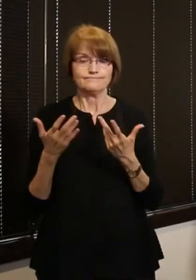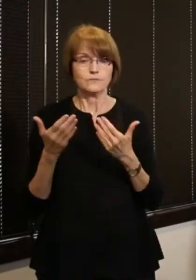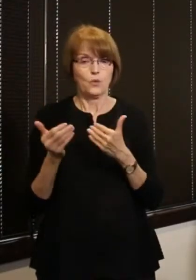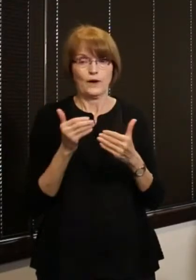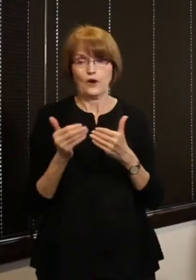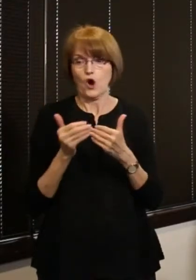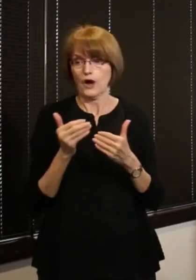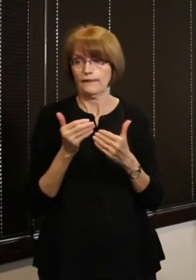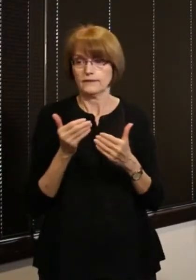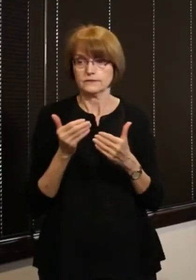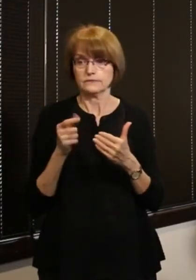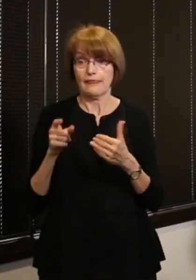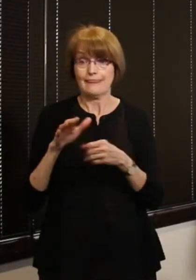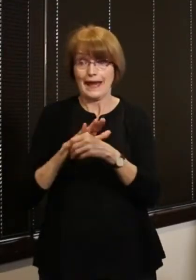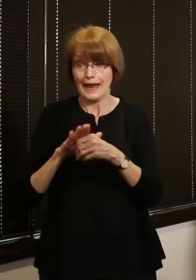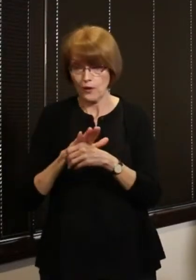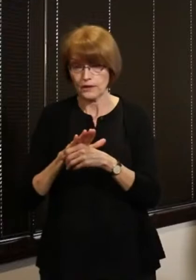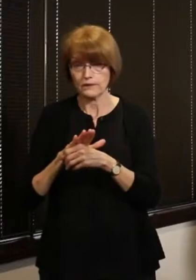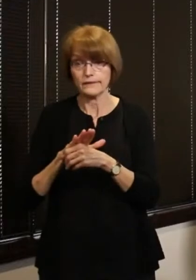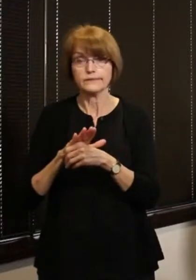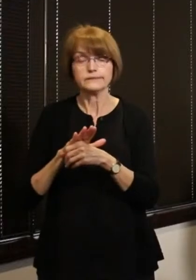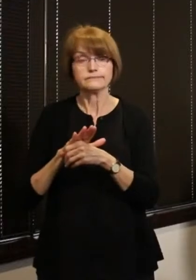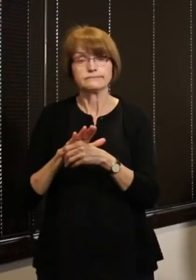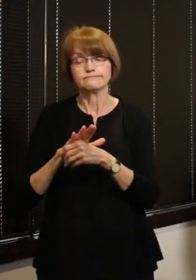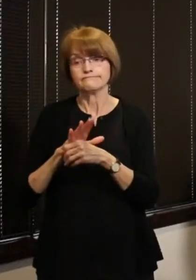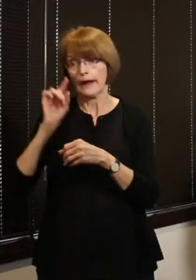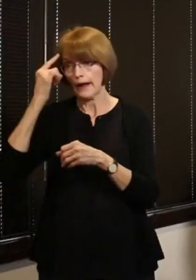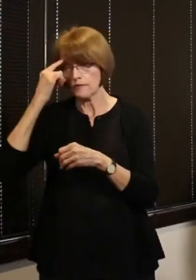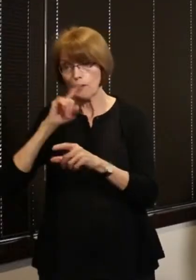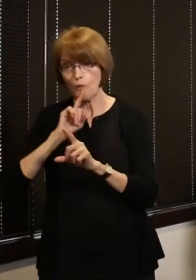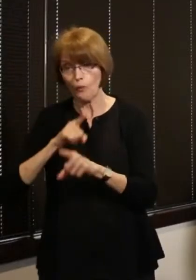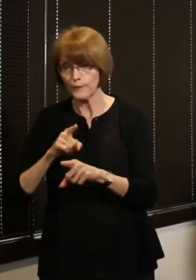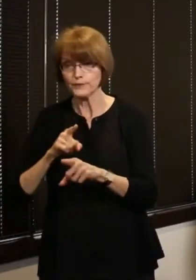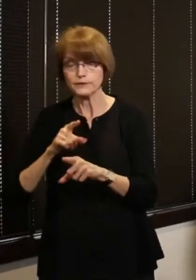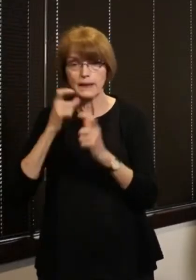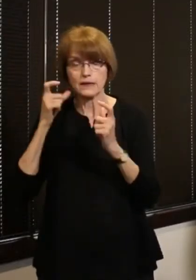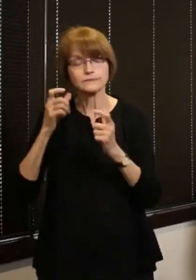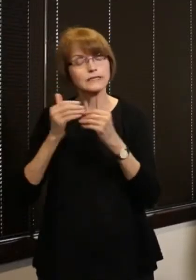a mandated area or not. It's just common sense to wear a mask indoors.